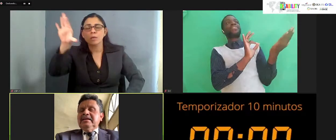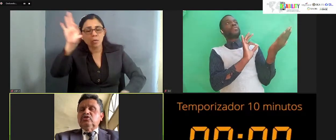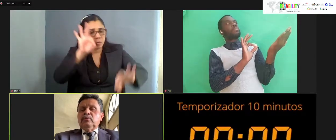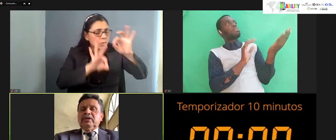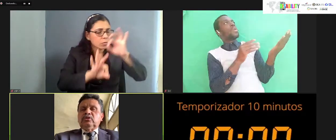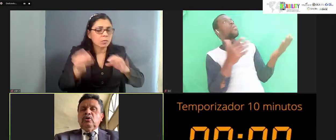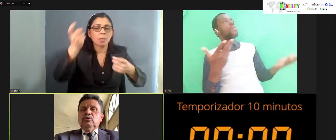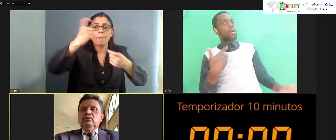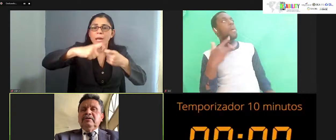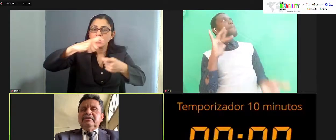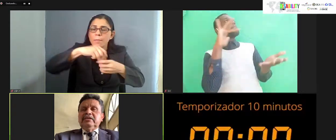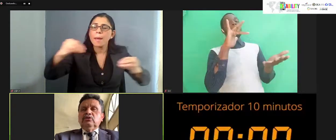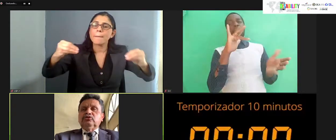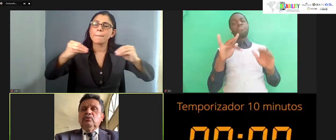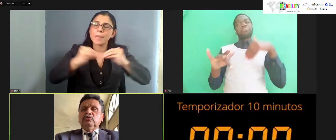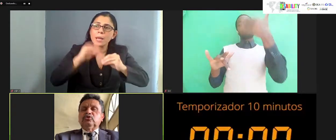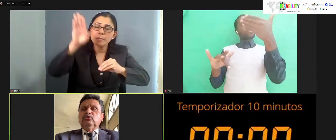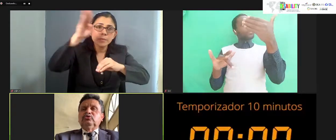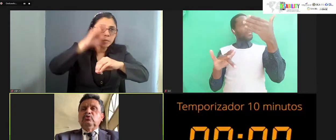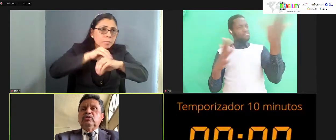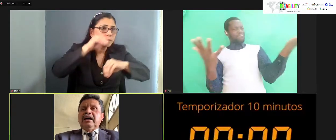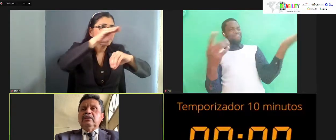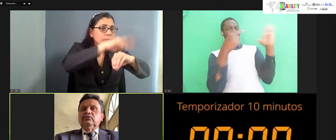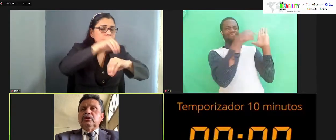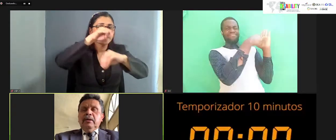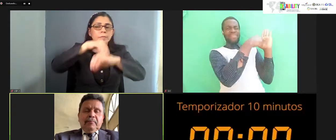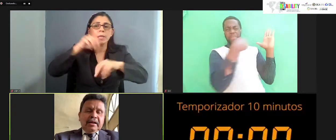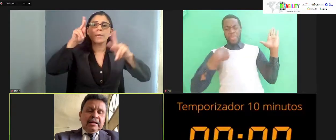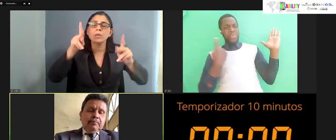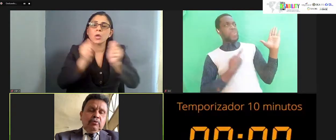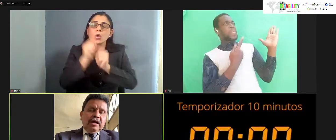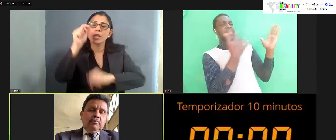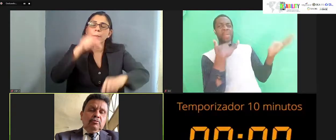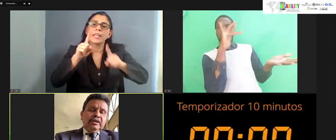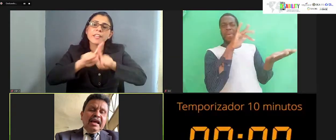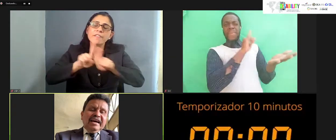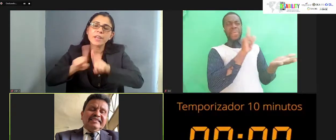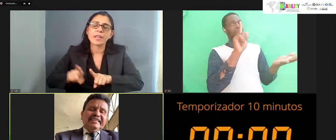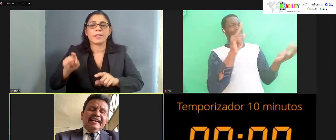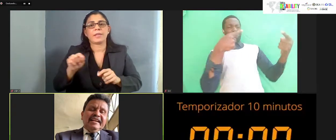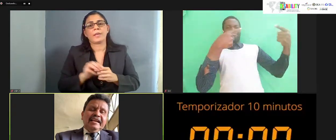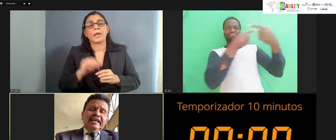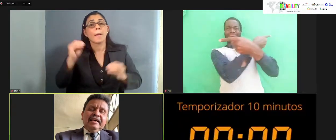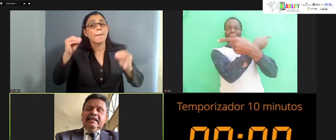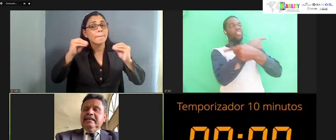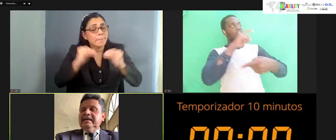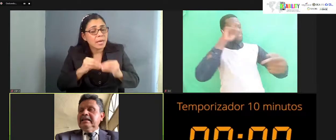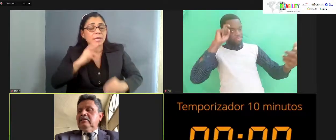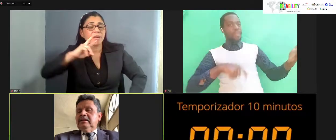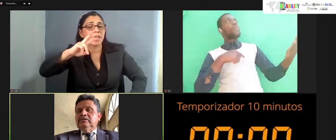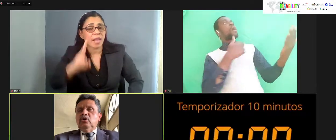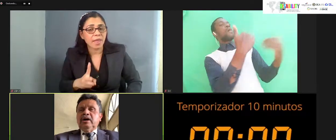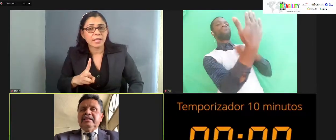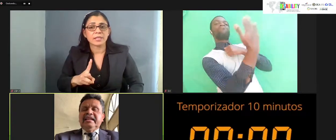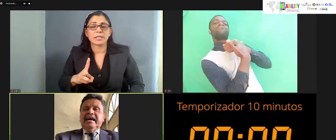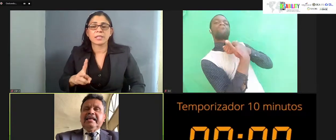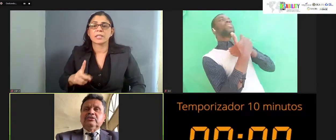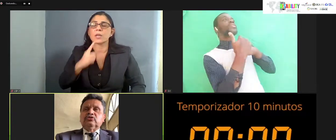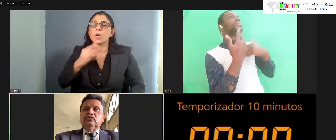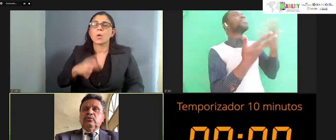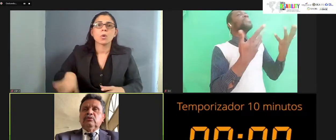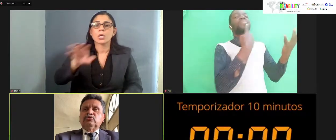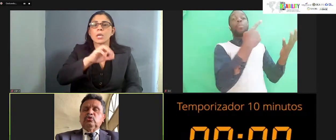we will not be able to participate or we need to be consulted so that